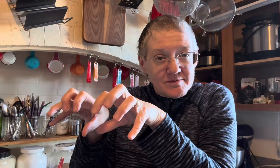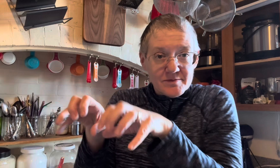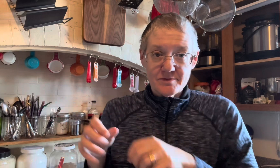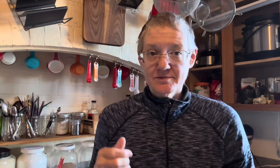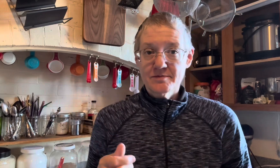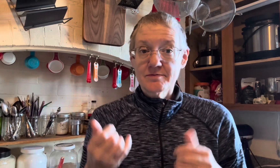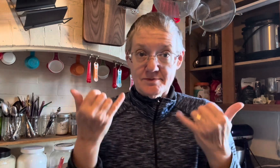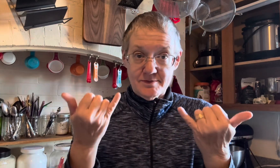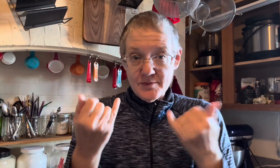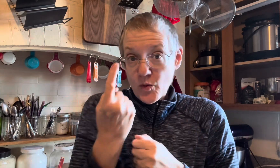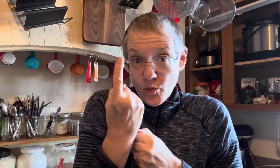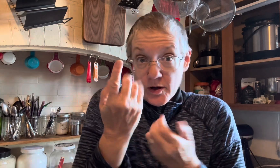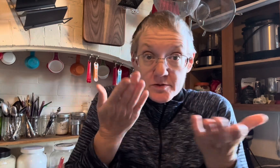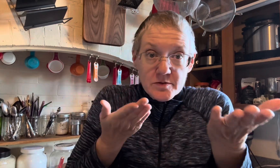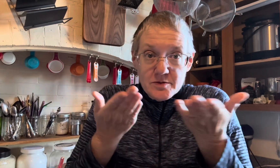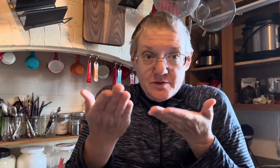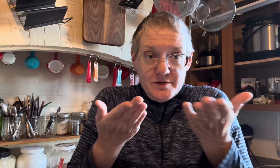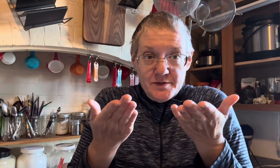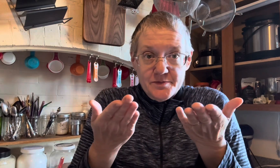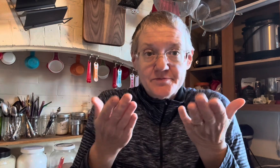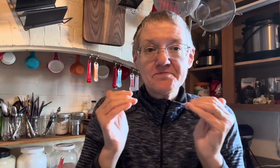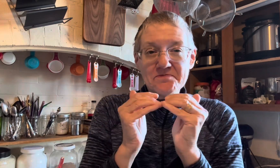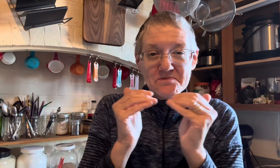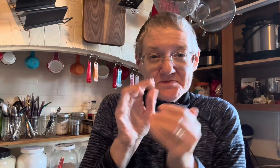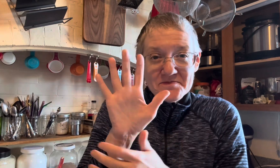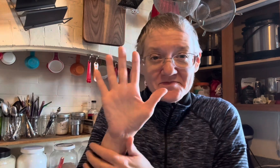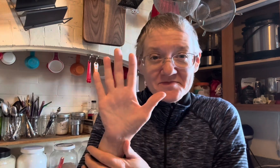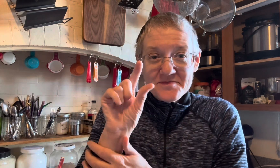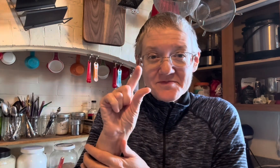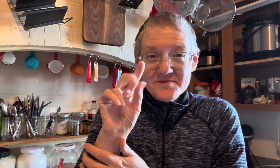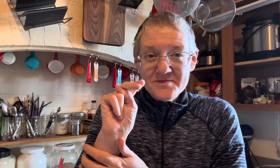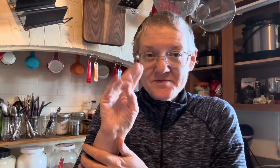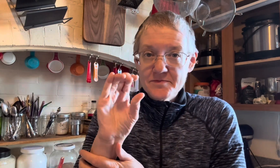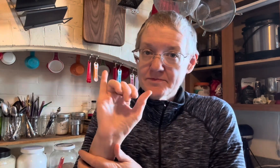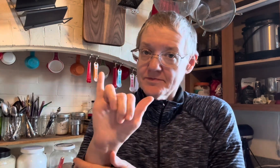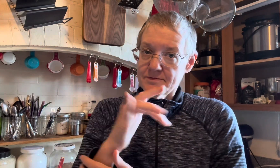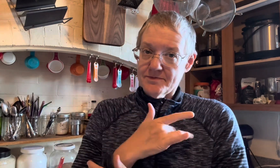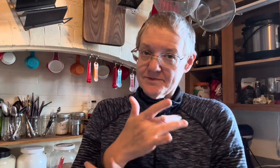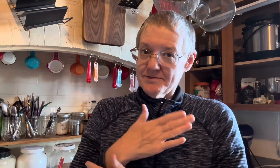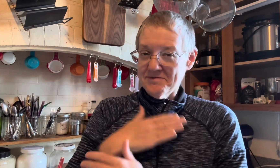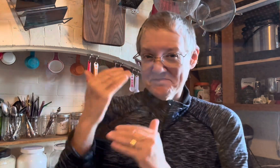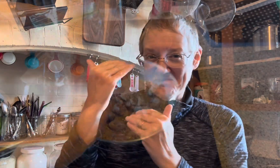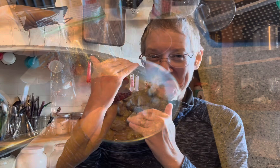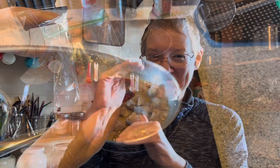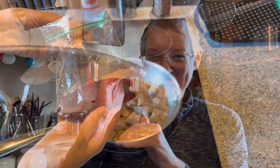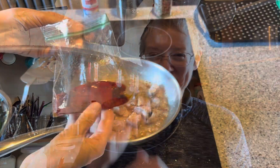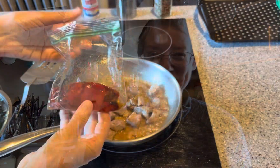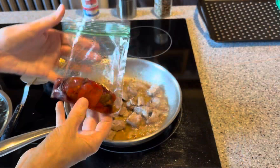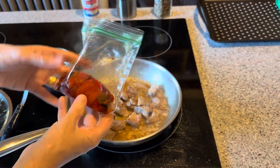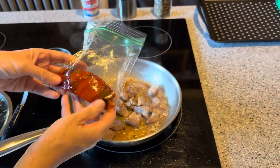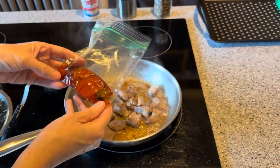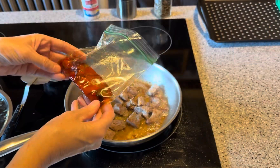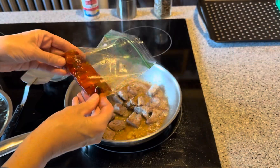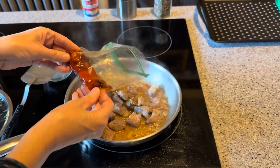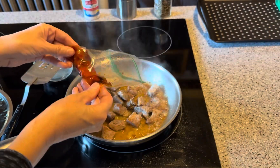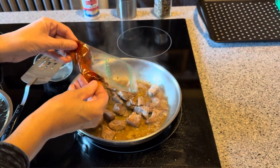in individual baggies in the freezer. So 1 serving equals 5 grams of net carbs. That tends to be my